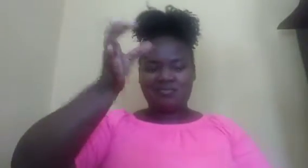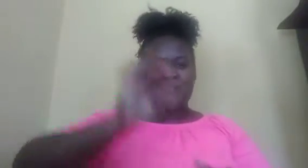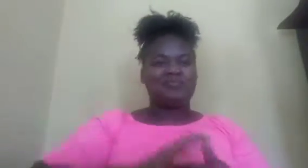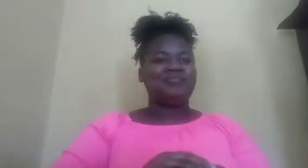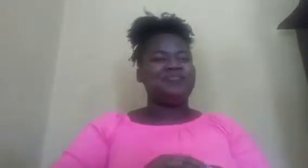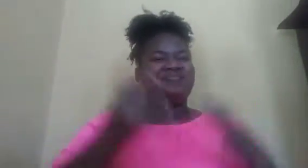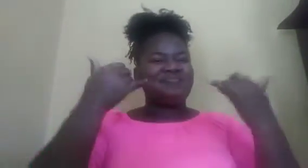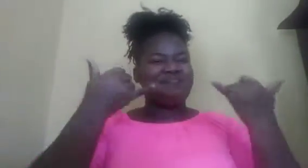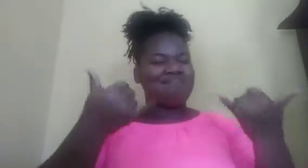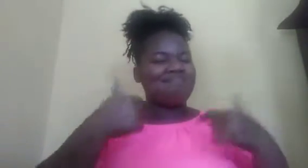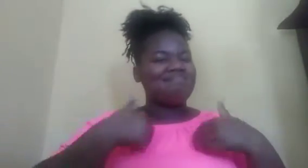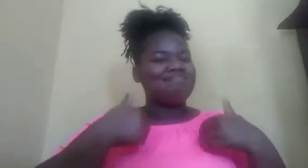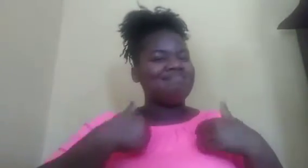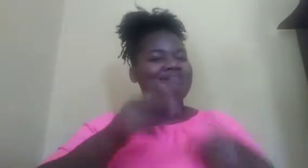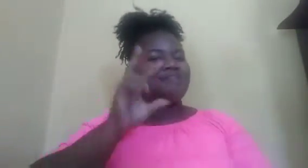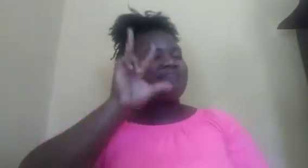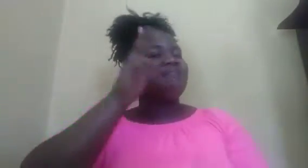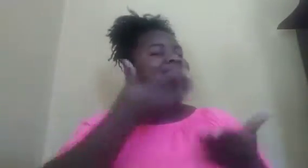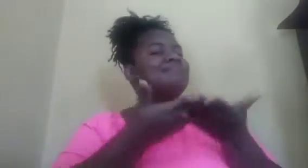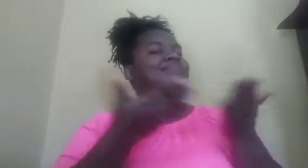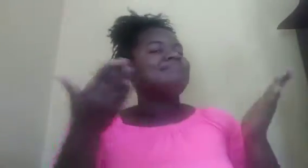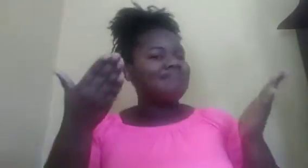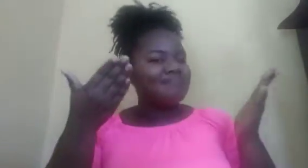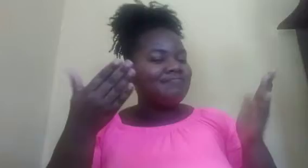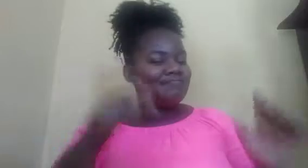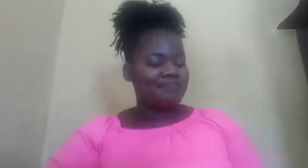concept. Now I have three things.